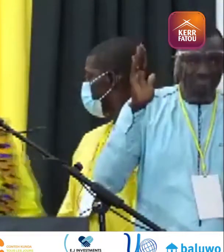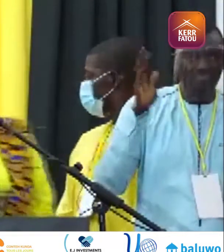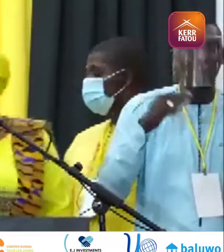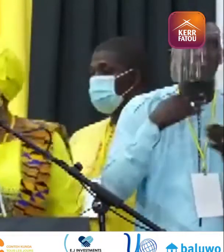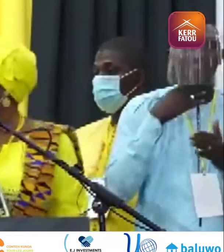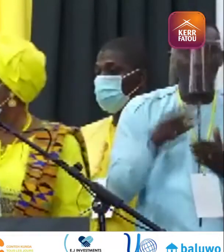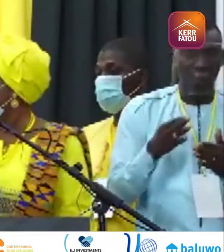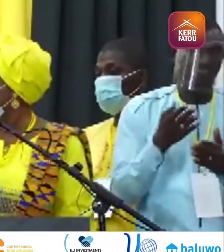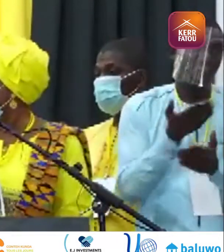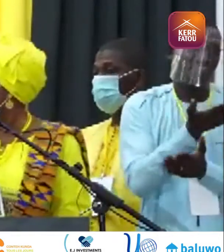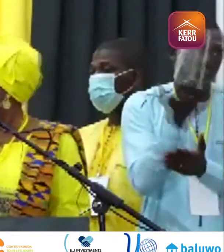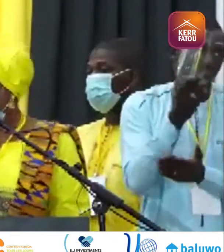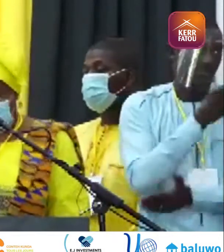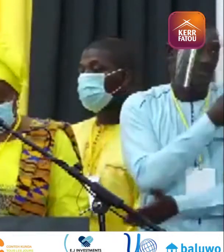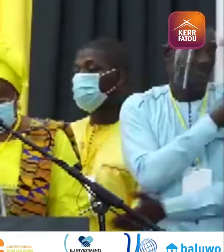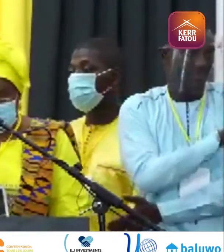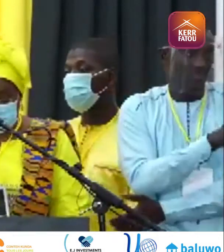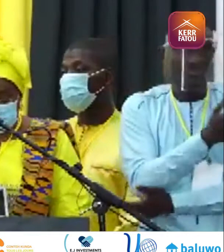request, with your permission,